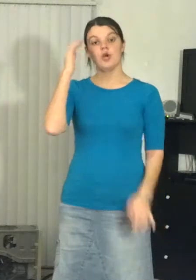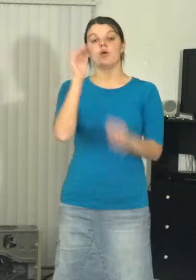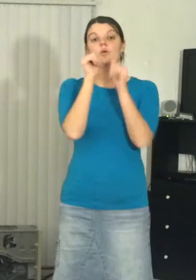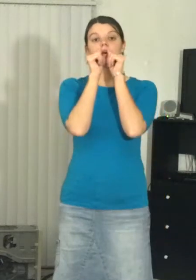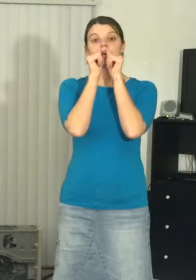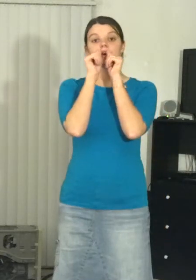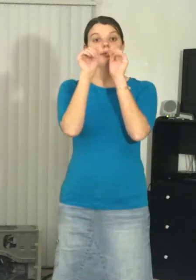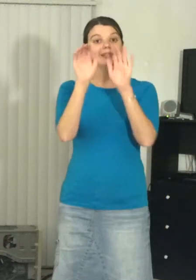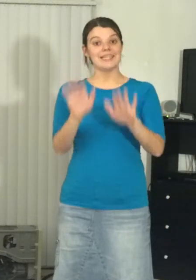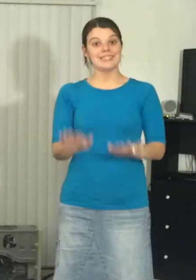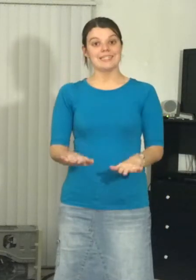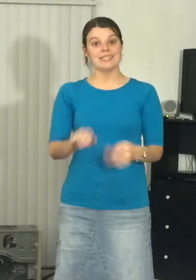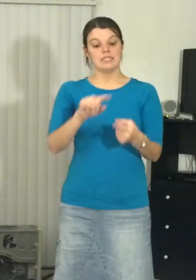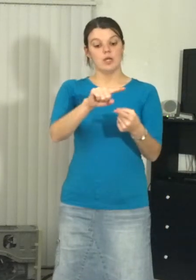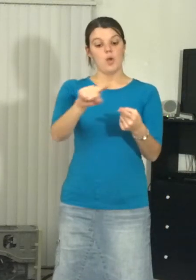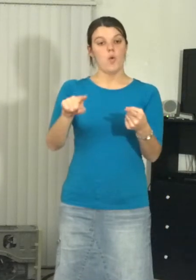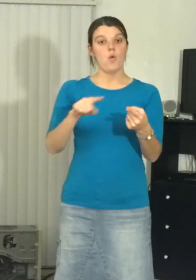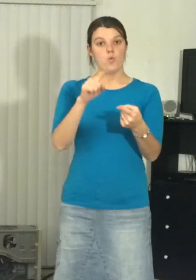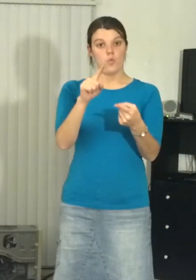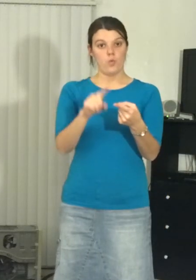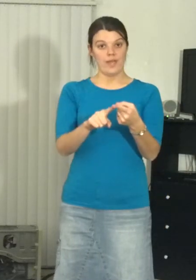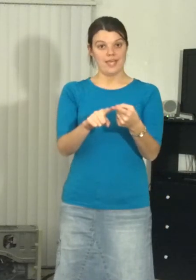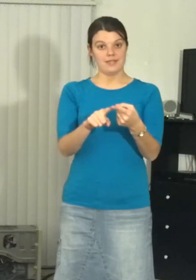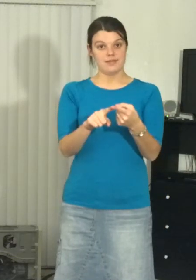know a blessing when